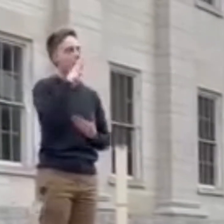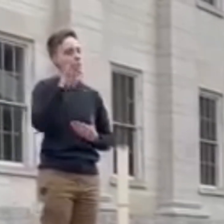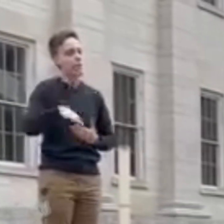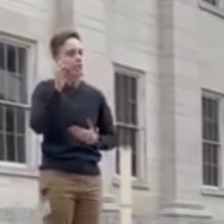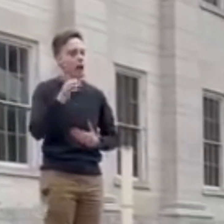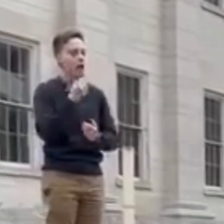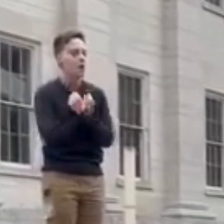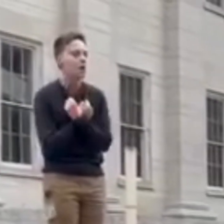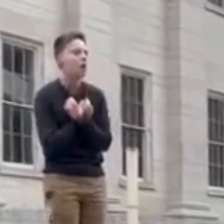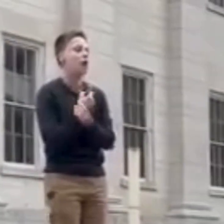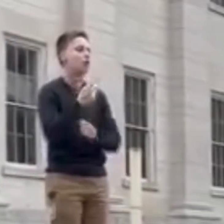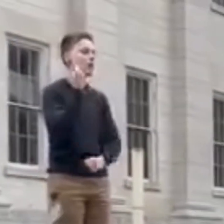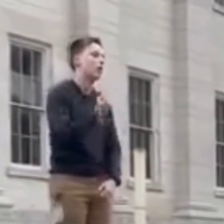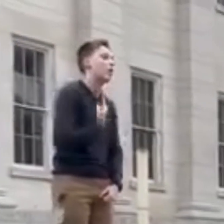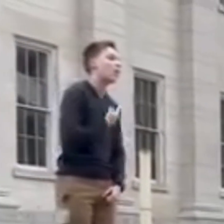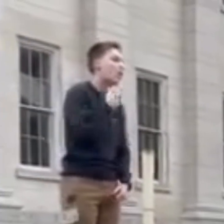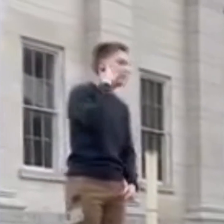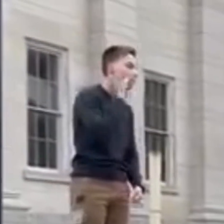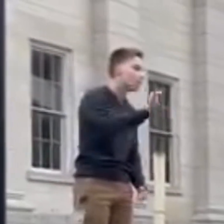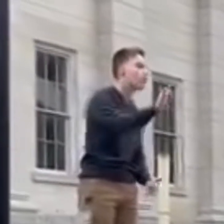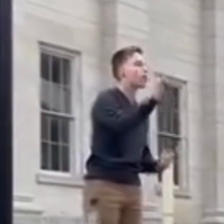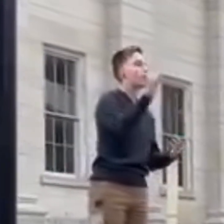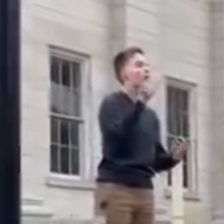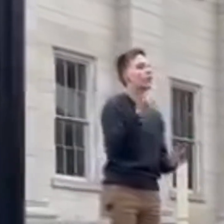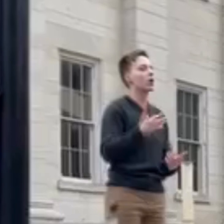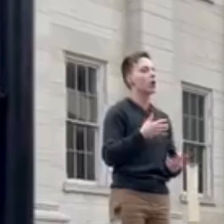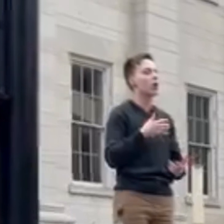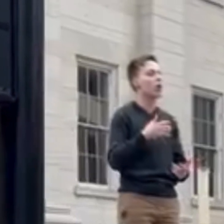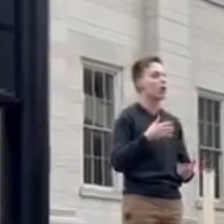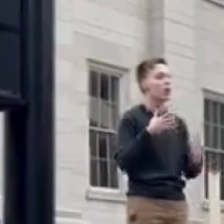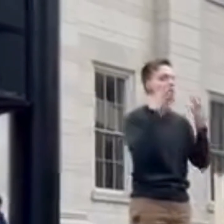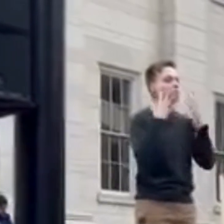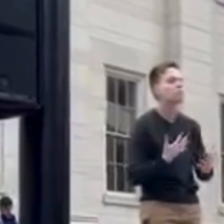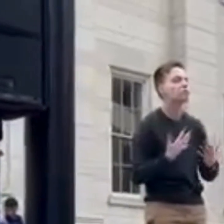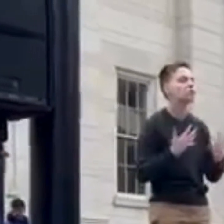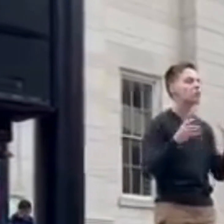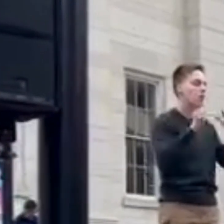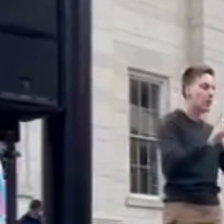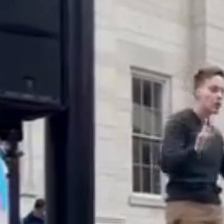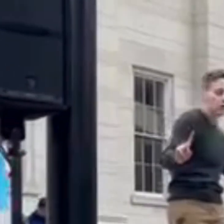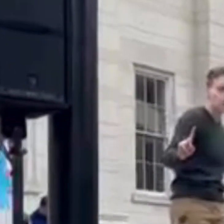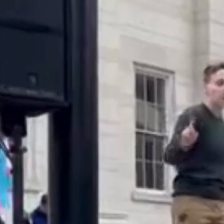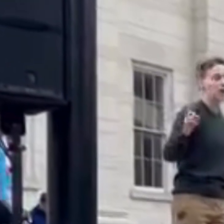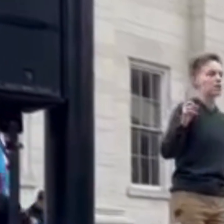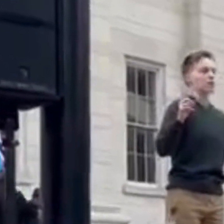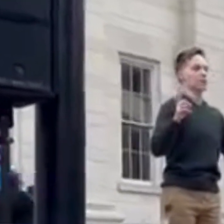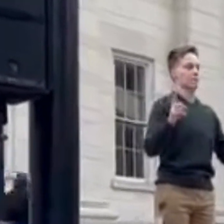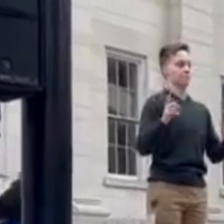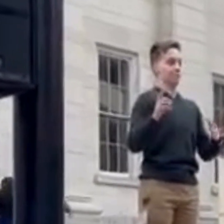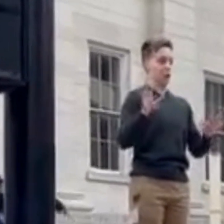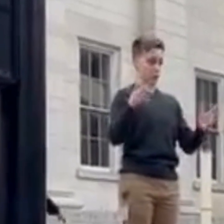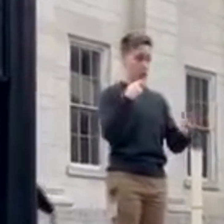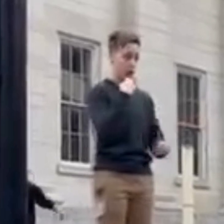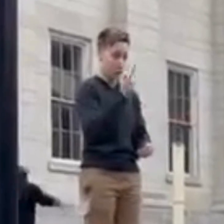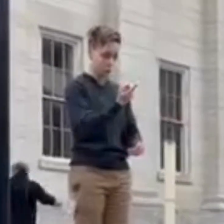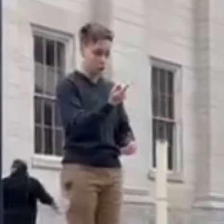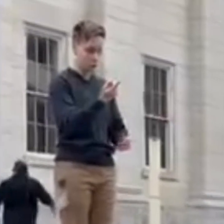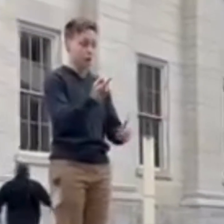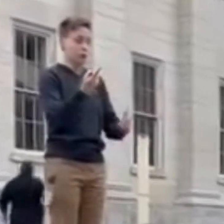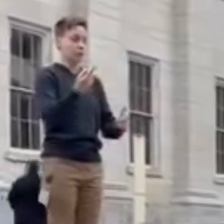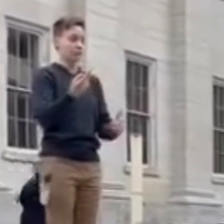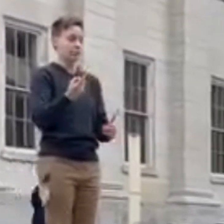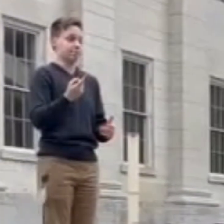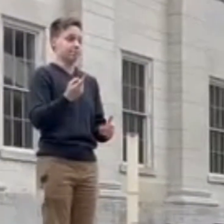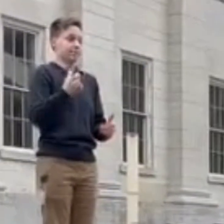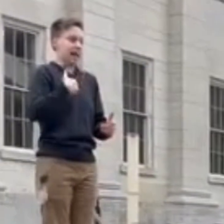anybody. You're going to be alone the rest of your life, miserable and outcast. Well, let me tell you, not only am I happier